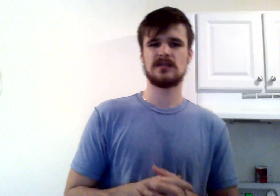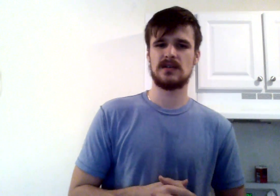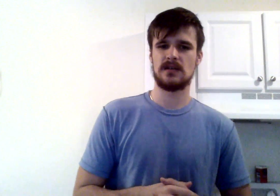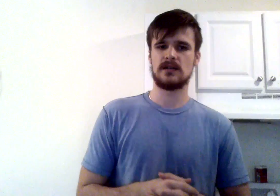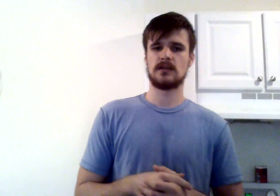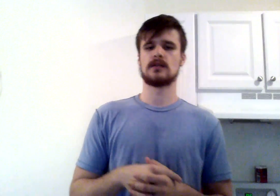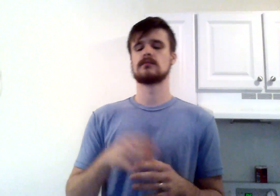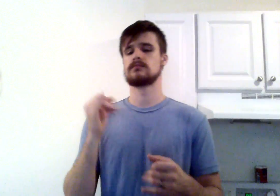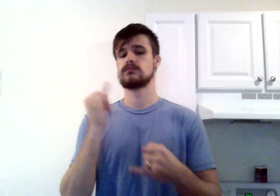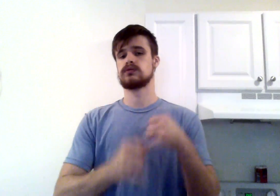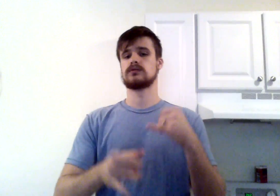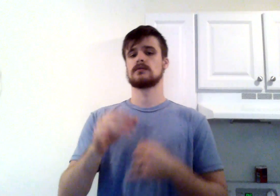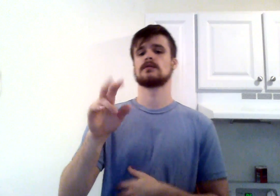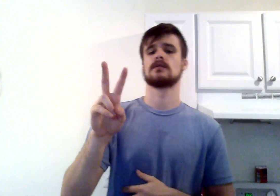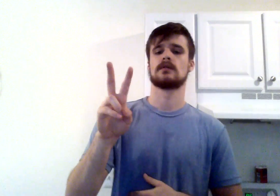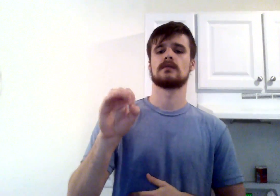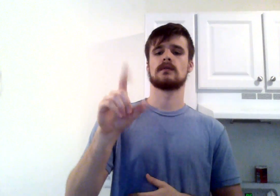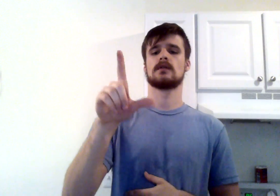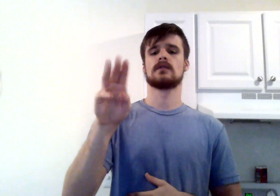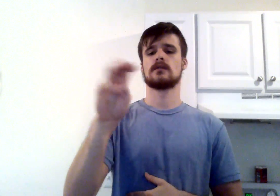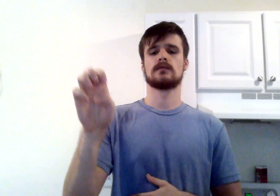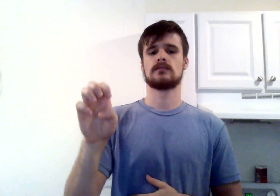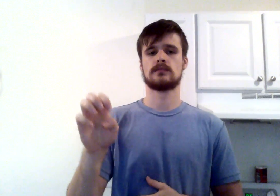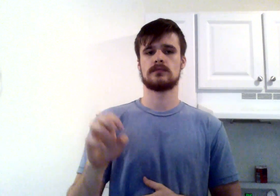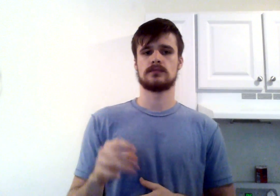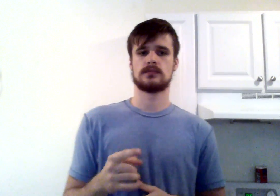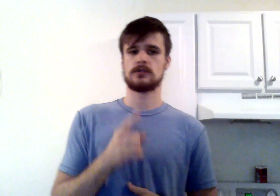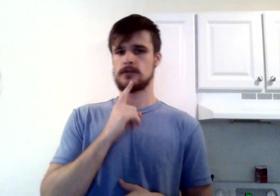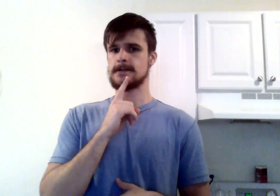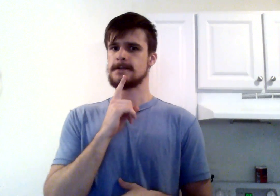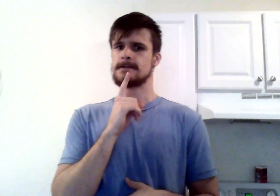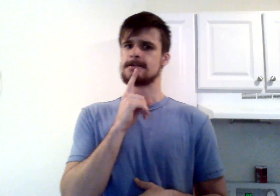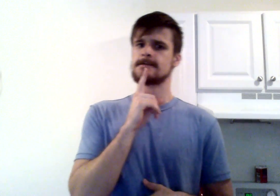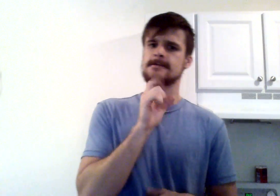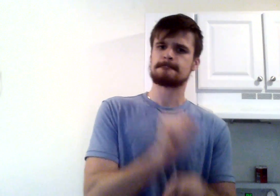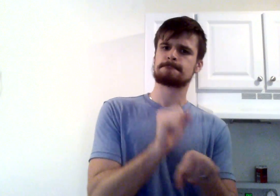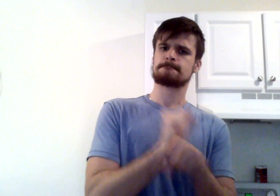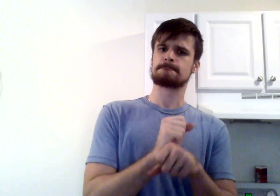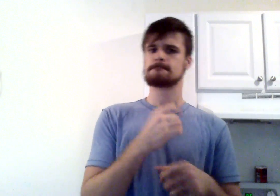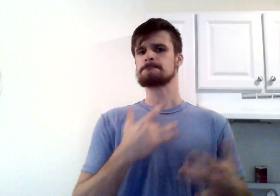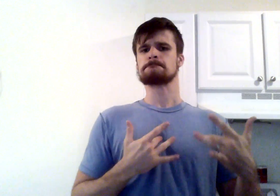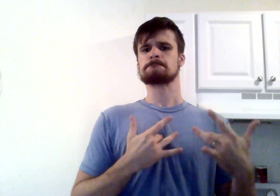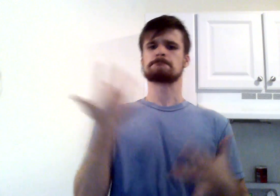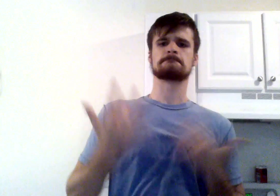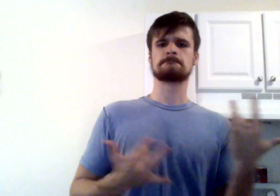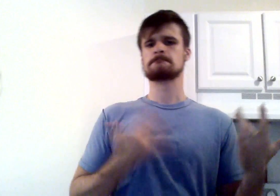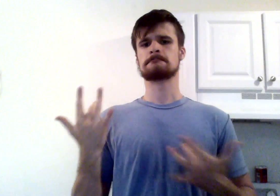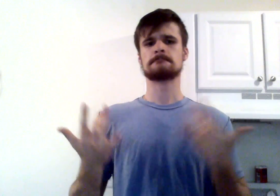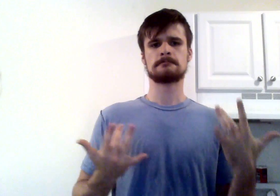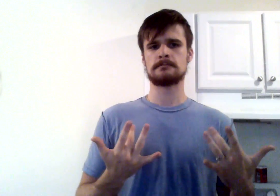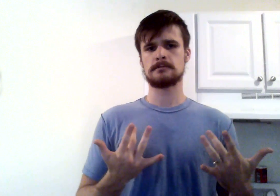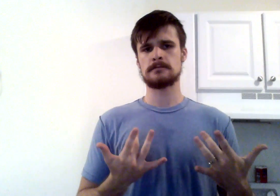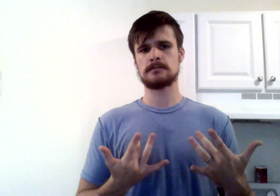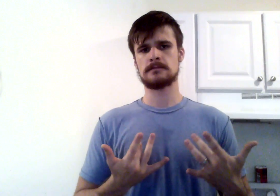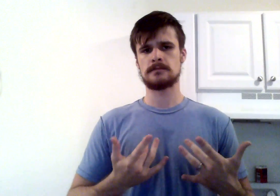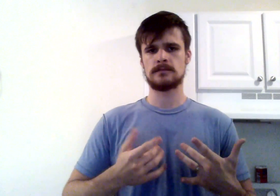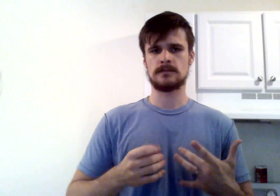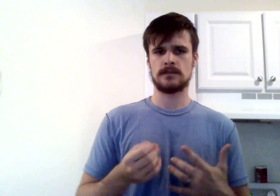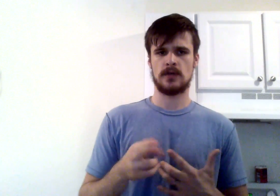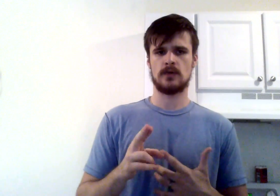volume. I can get really excited by using volume, sorry about that, if I startled anybody, or I can have you